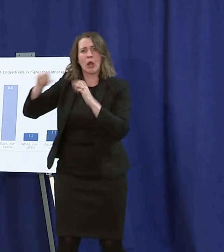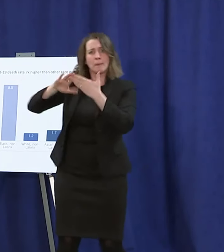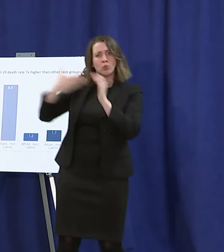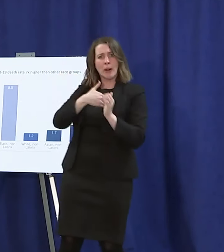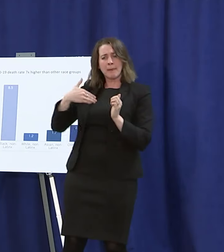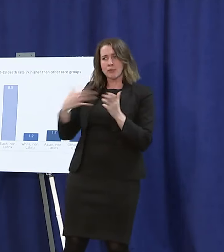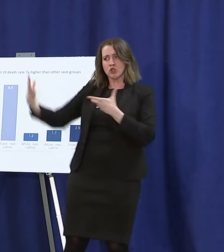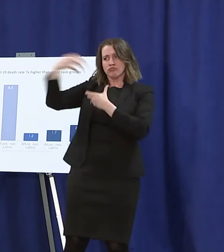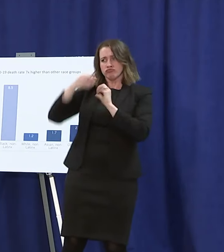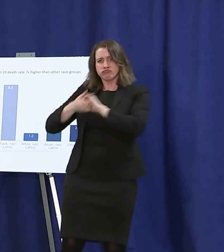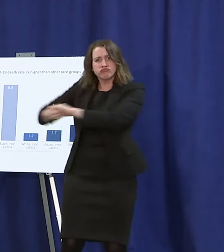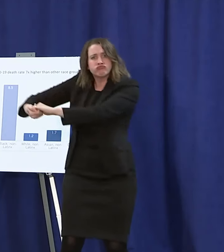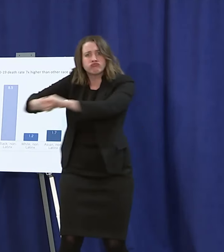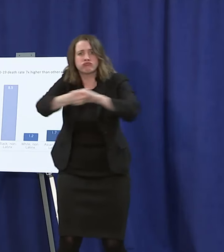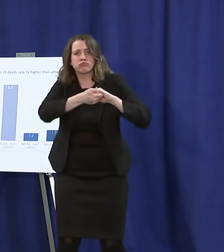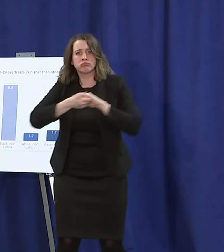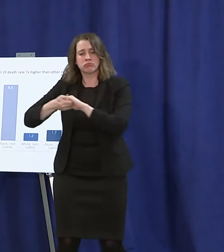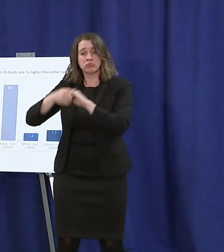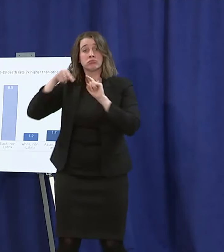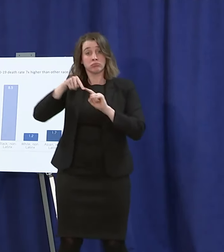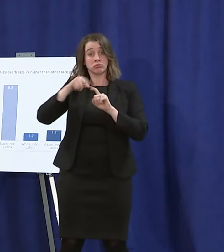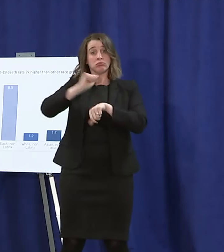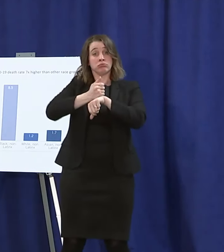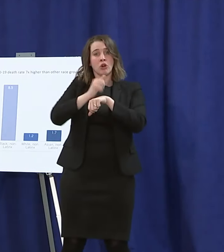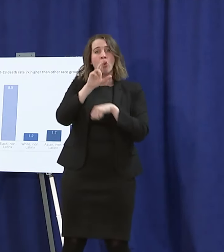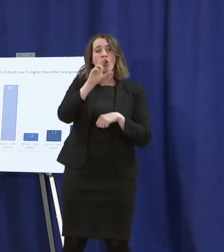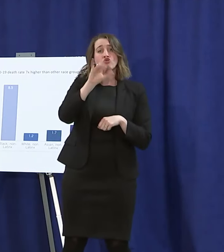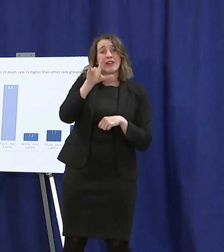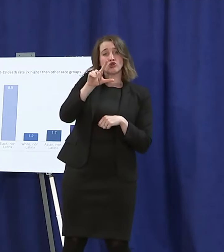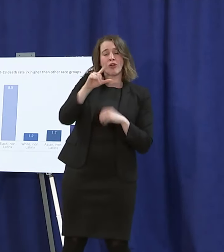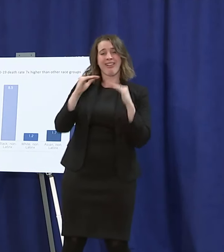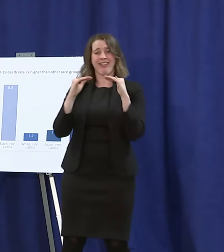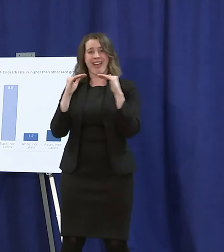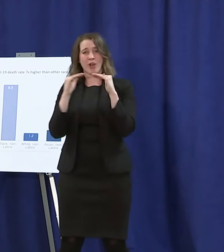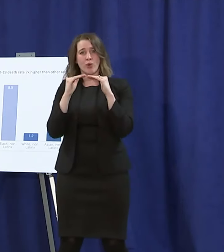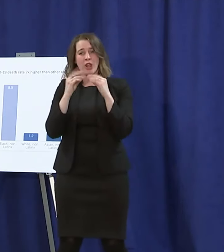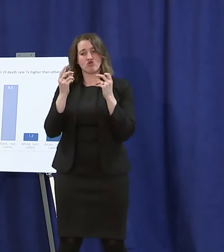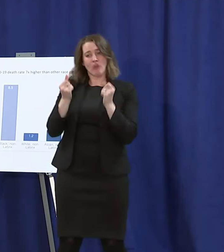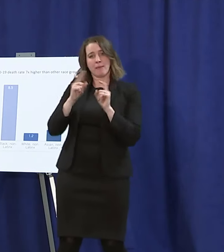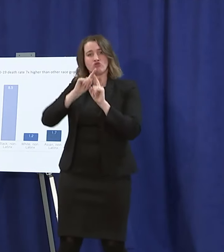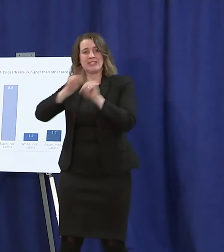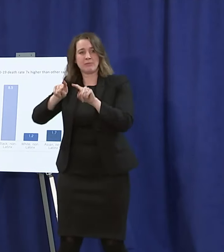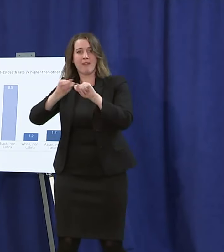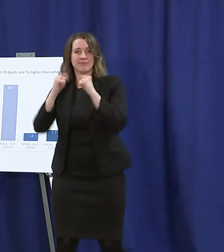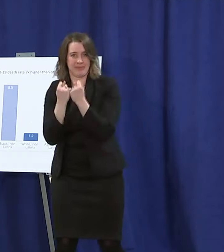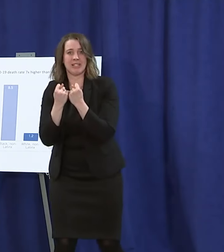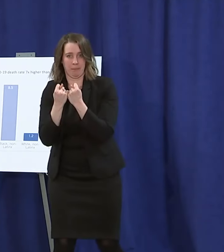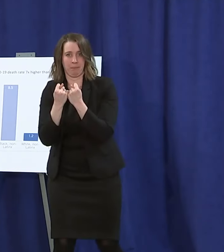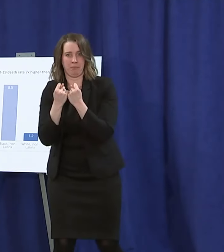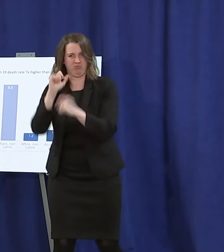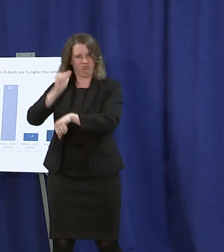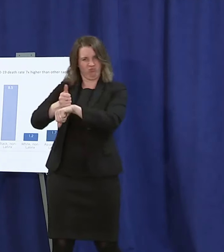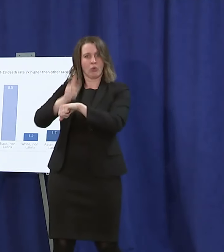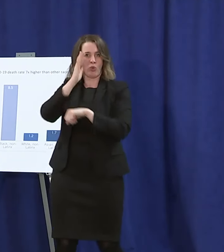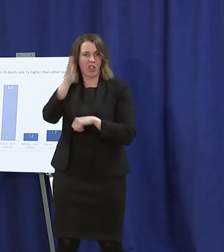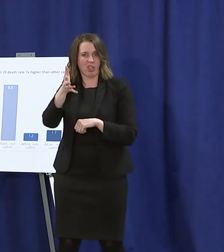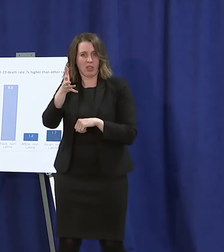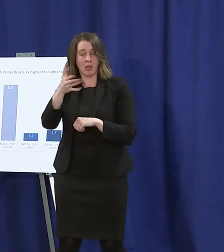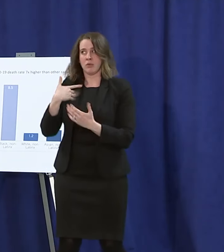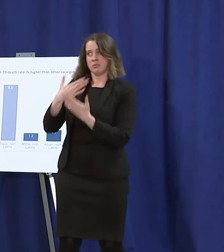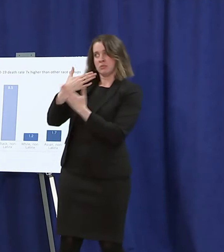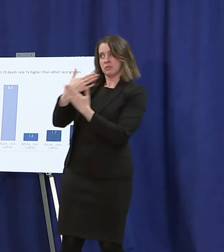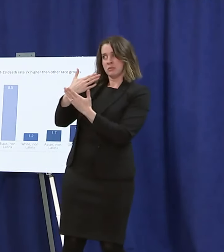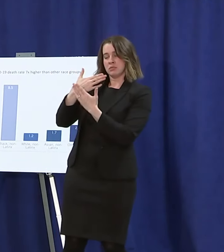to form a racial equity rapid response team. I want to thank